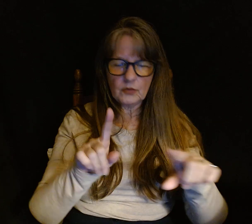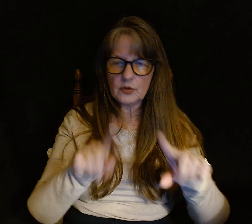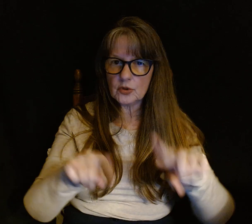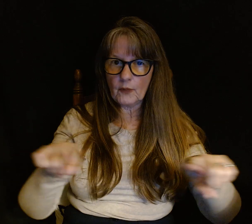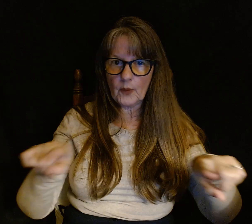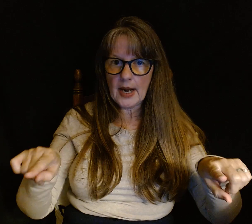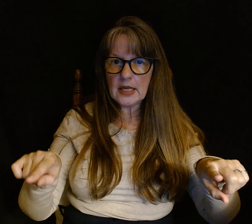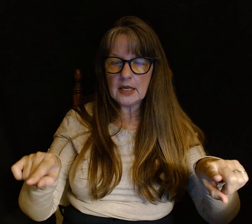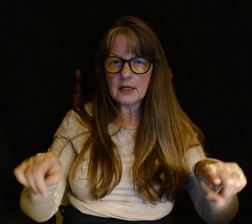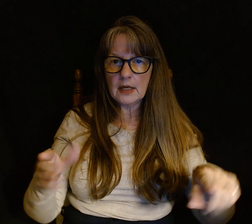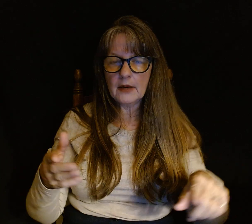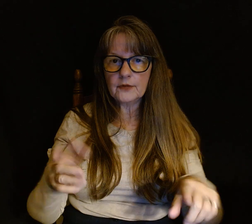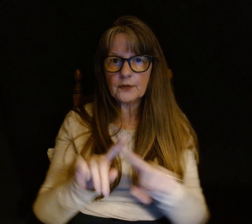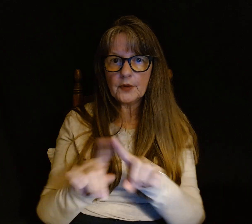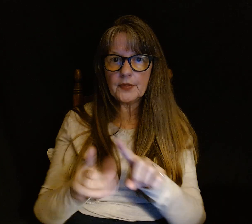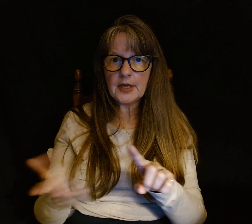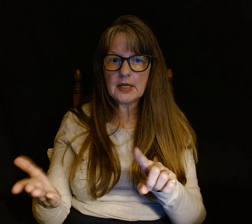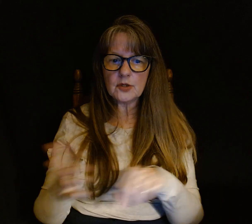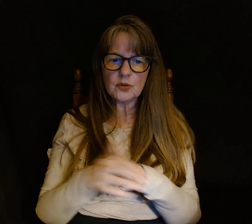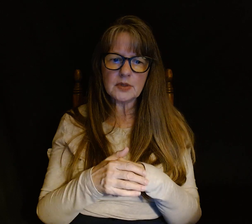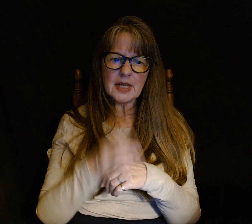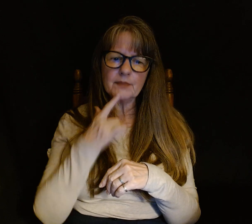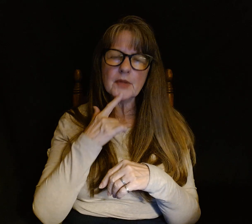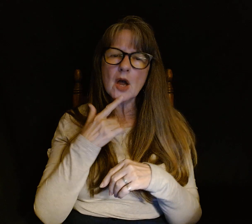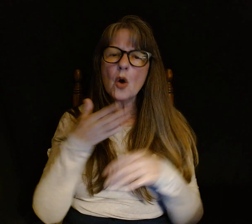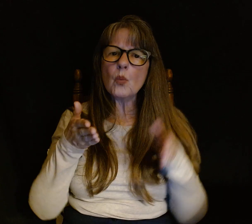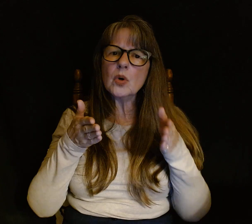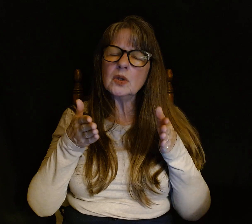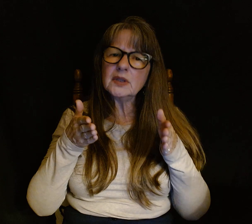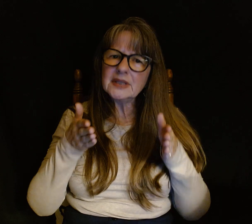just a variety of different things, you can say, well,